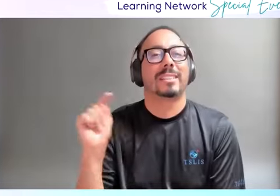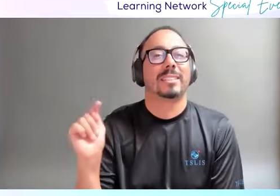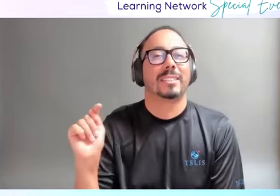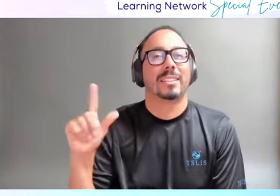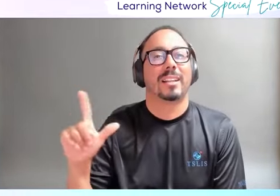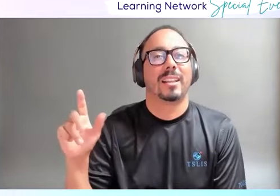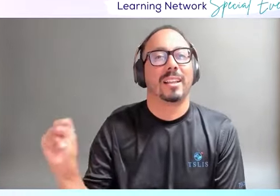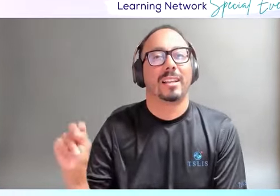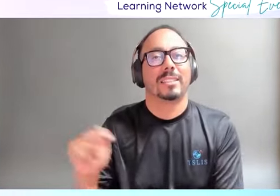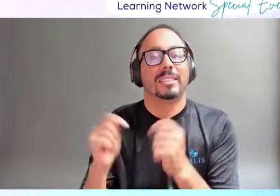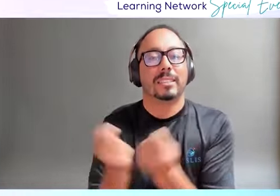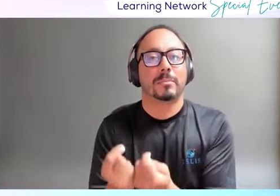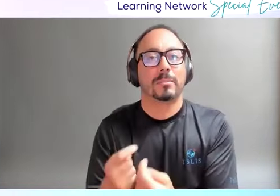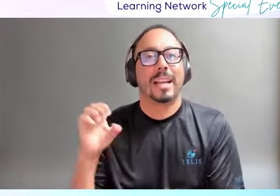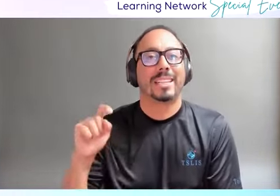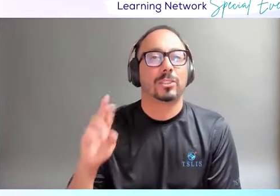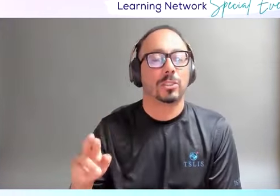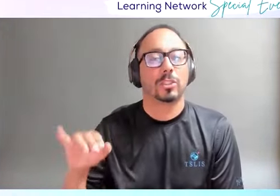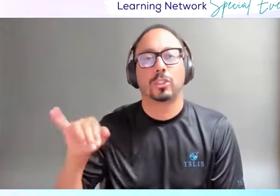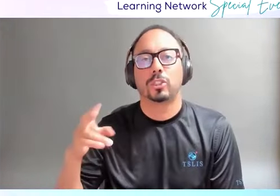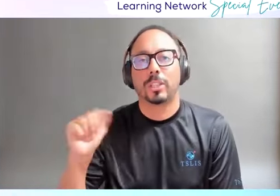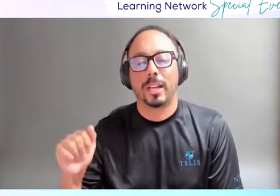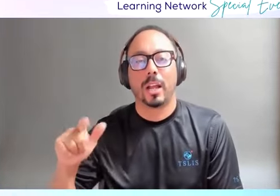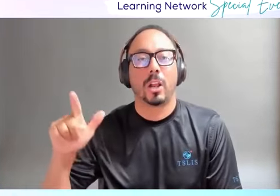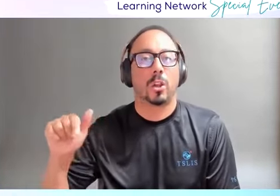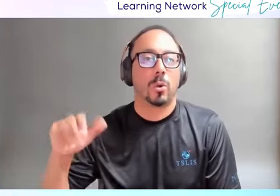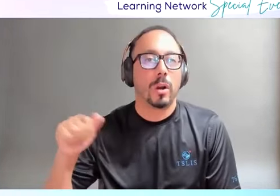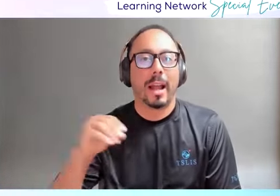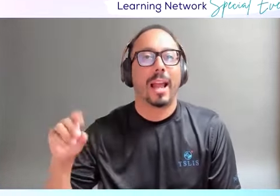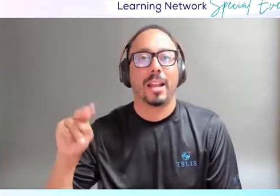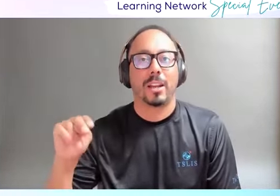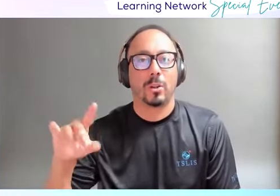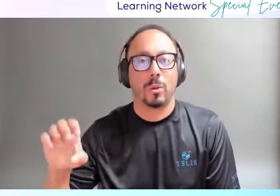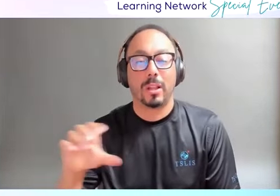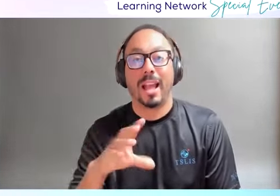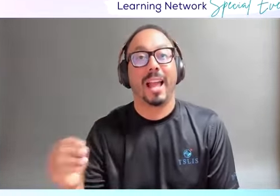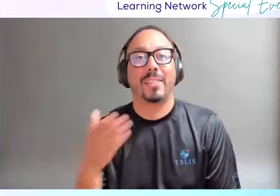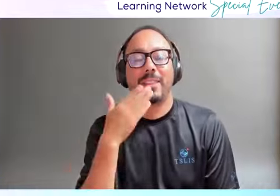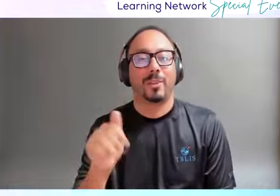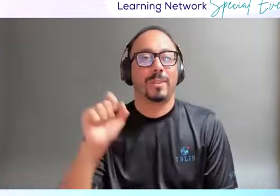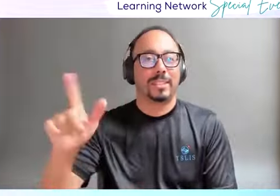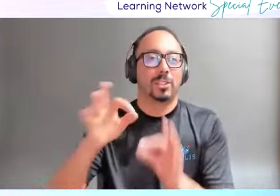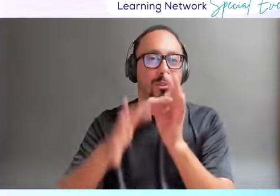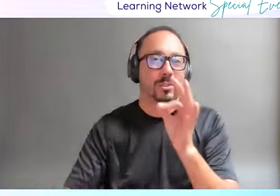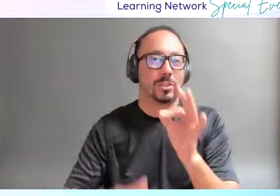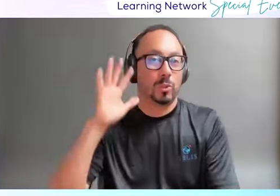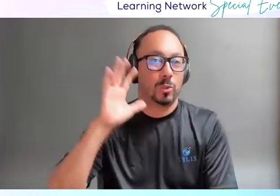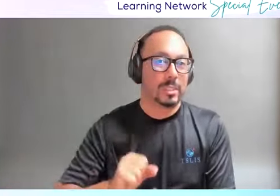scenes. We have Esther, Jenna, Laura, and Nicole, and thank you so much to the ASL interpreters, Christopher and Chelsea, who are here